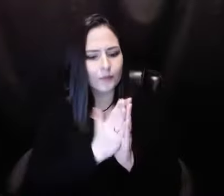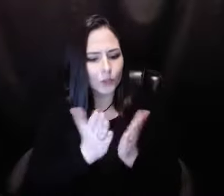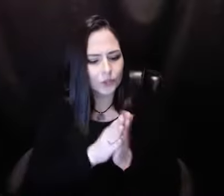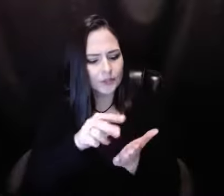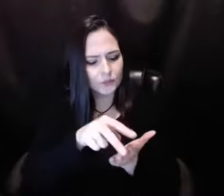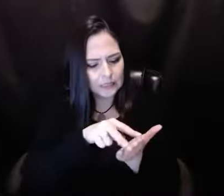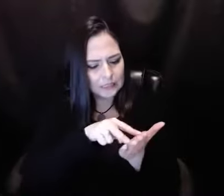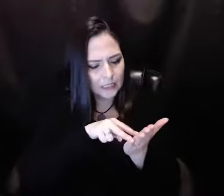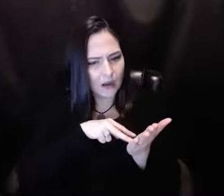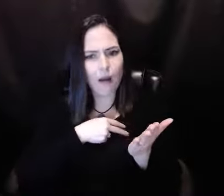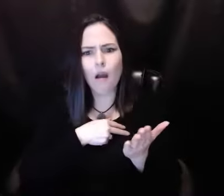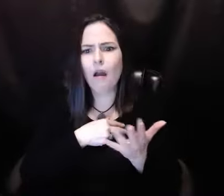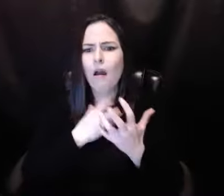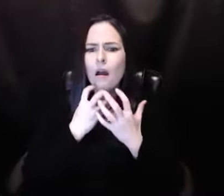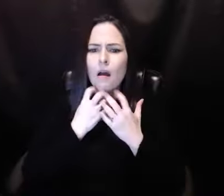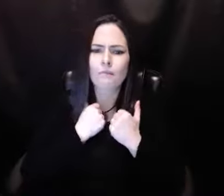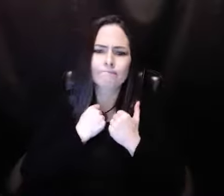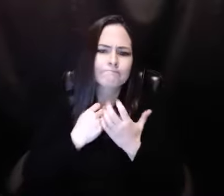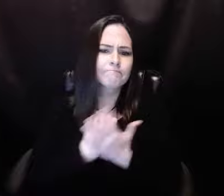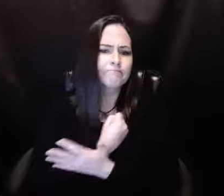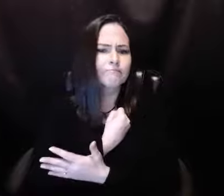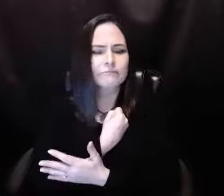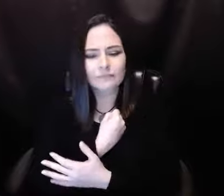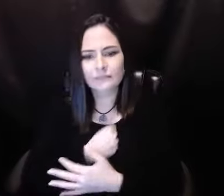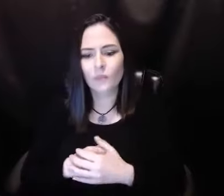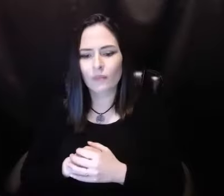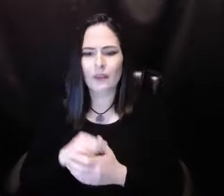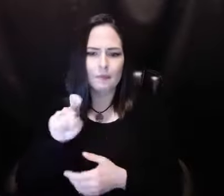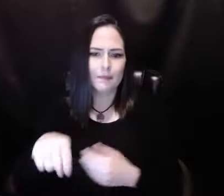I buy literature. I read the literature. I can't live without.